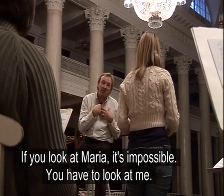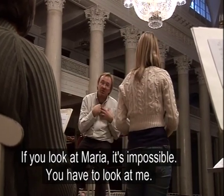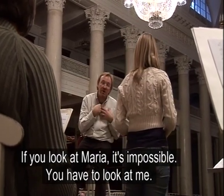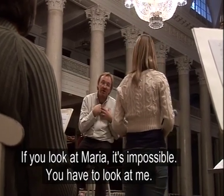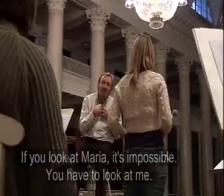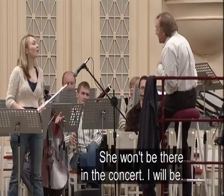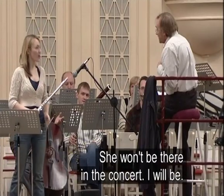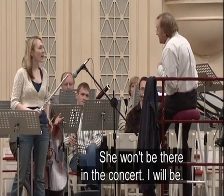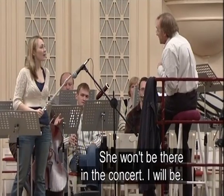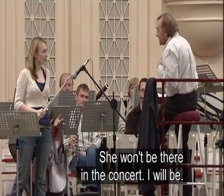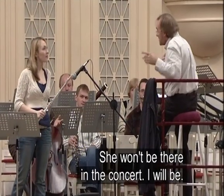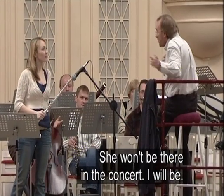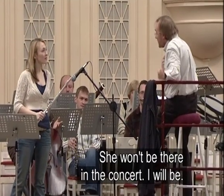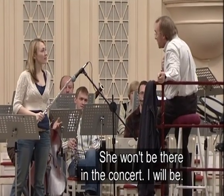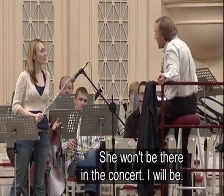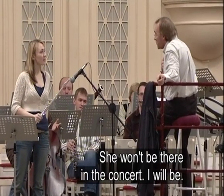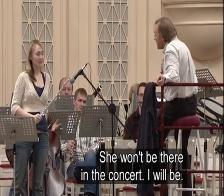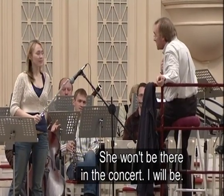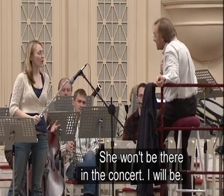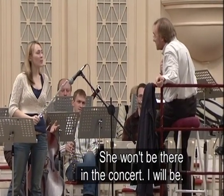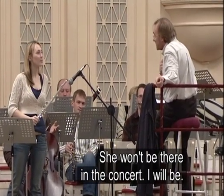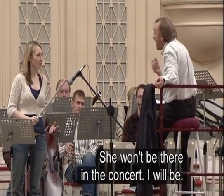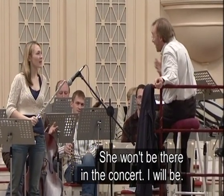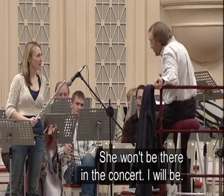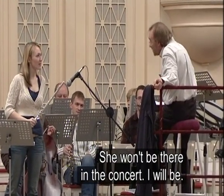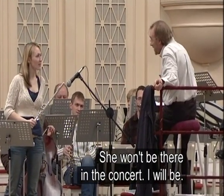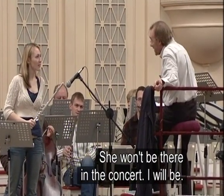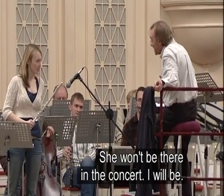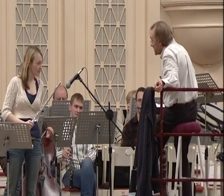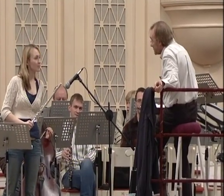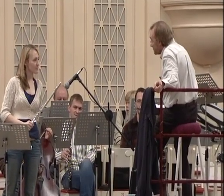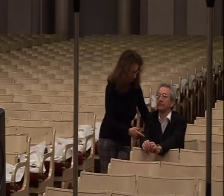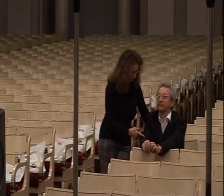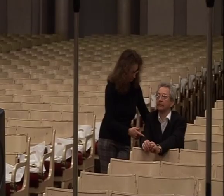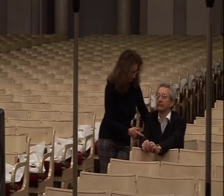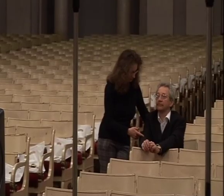You have to look at me. Okay. She won't be there in the concert. No. Okay. I will be here.